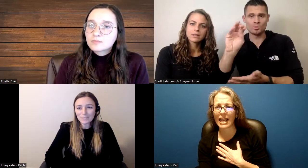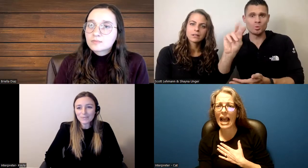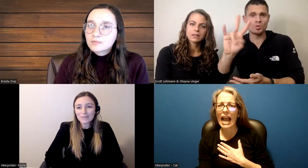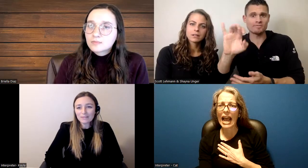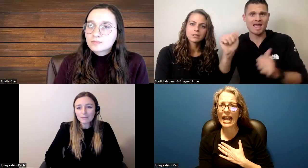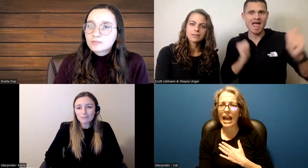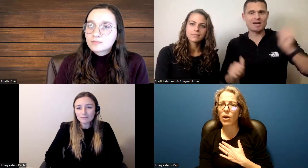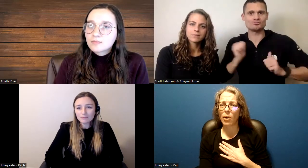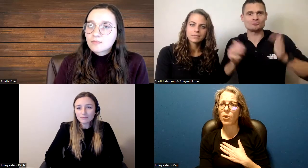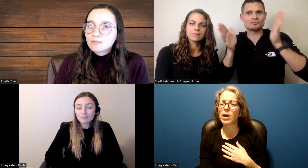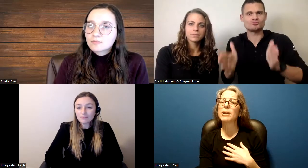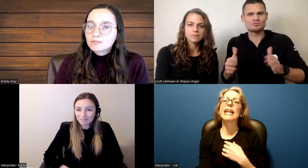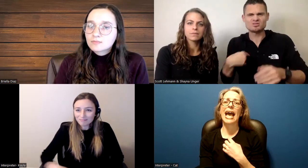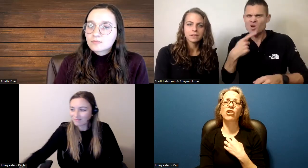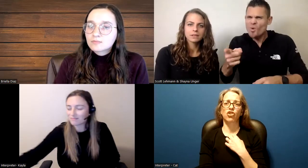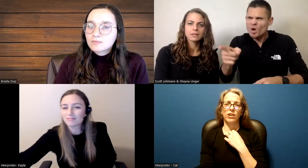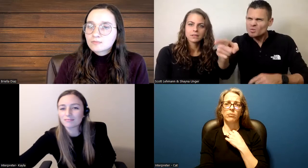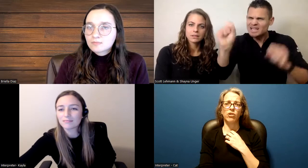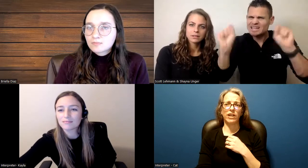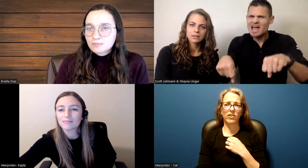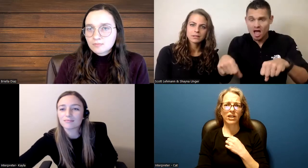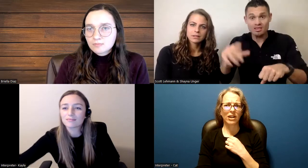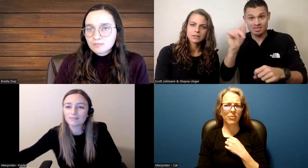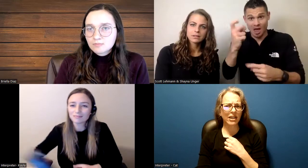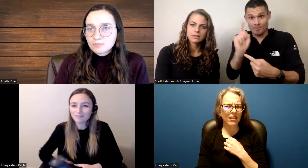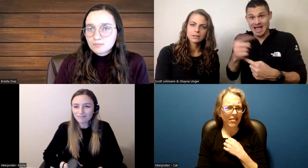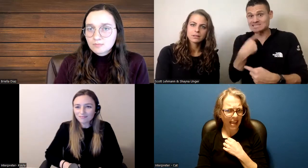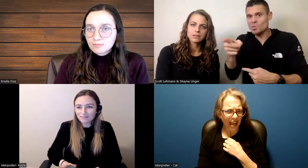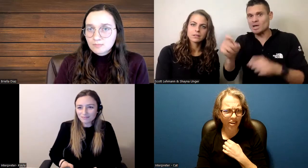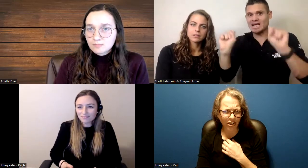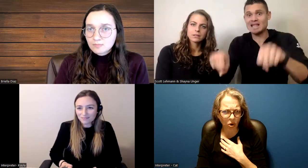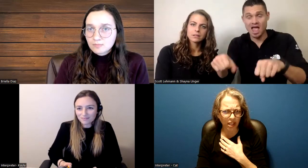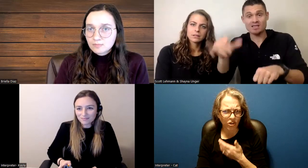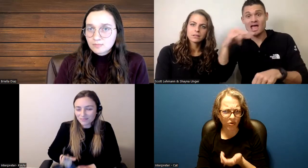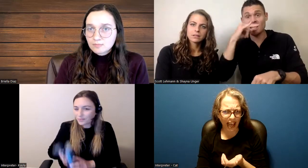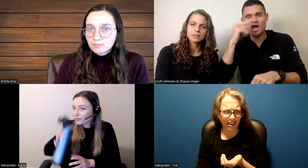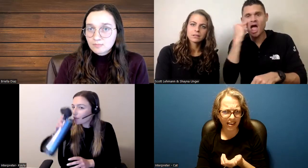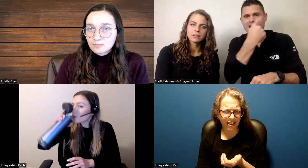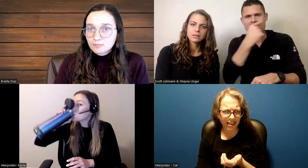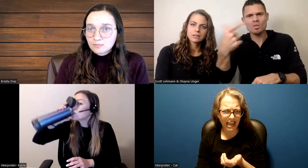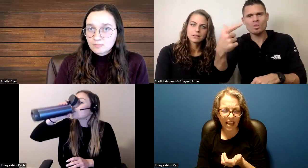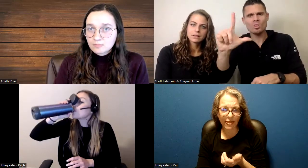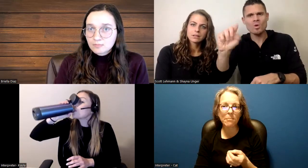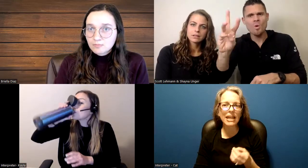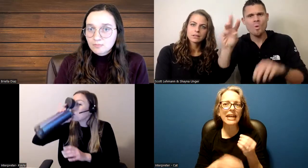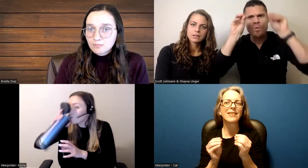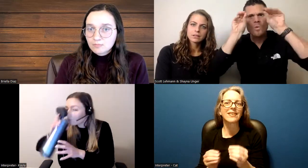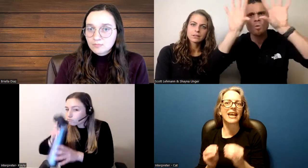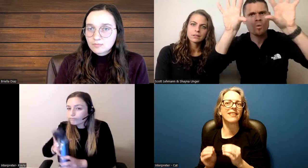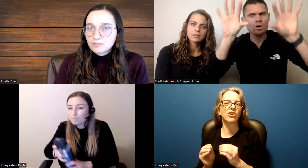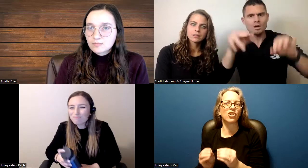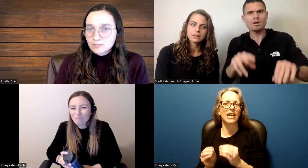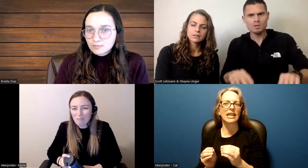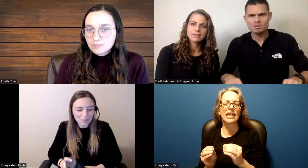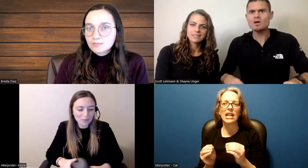and say, hey, I want to be an actor in the movies. And I'm like, yeah, you can totally do that. And the minute I